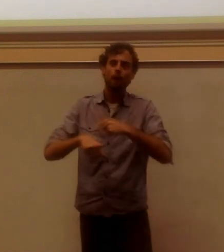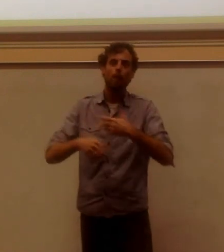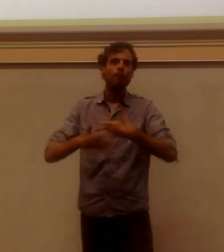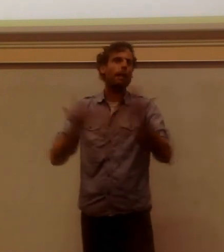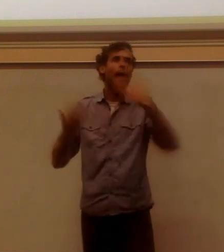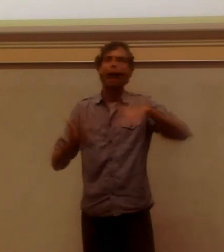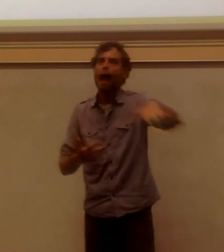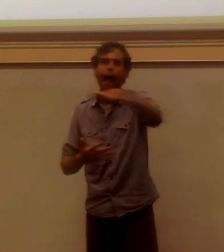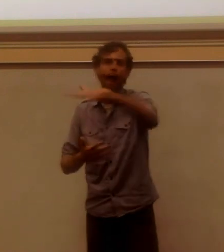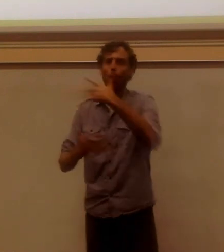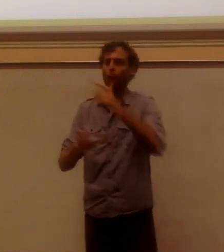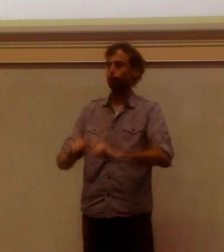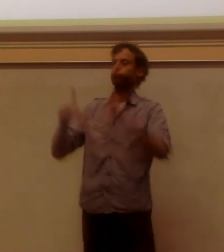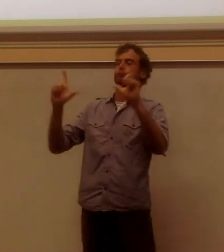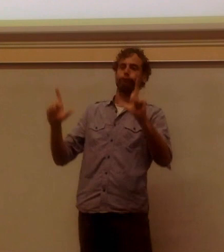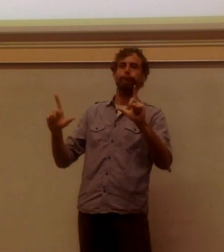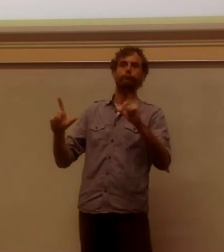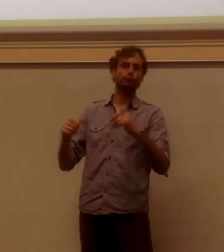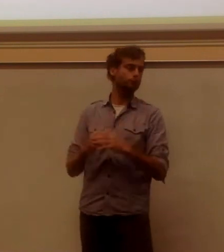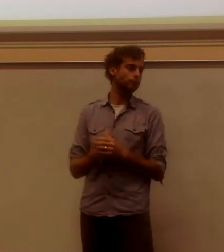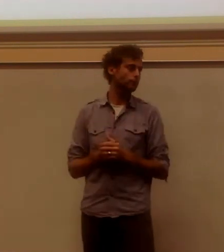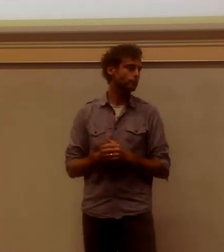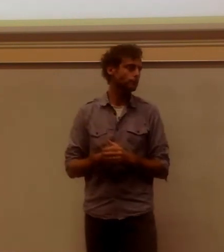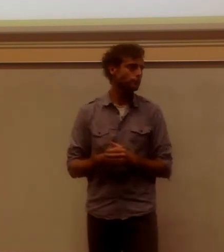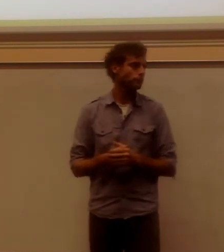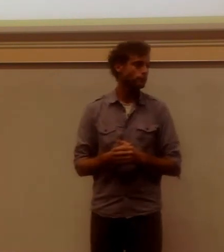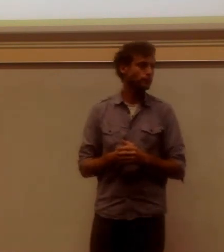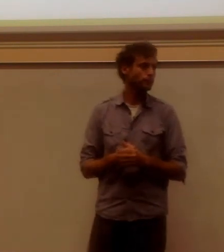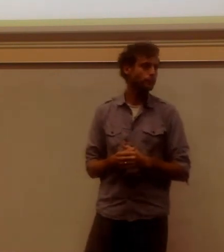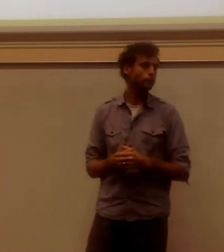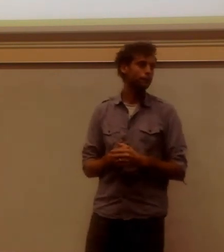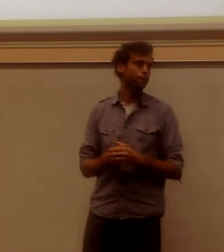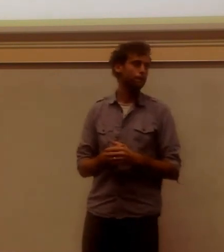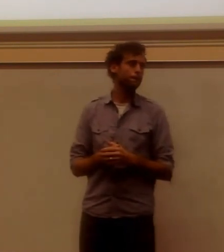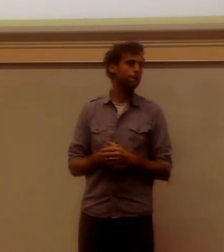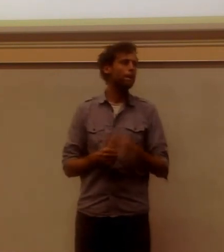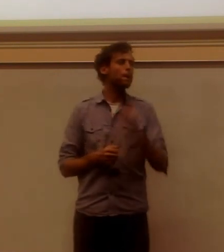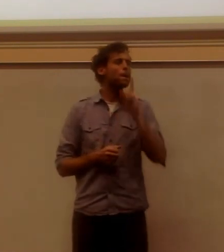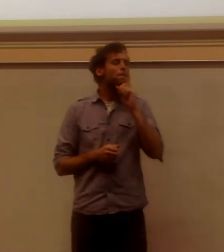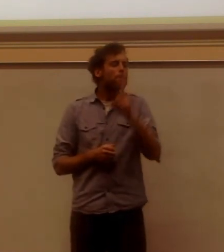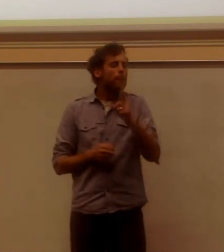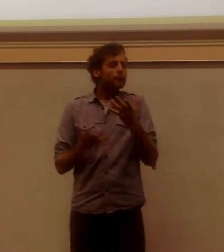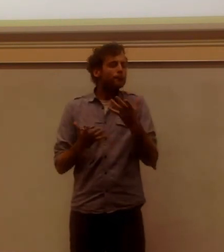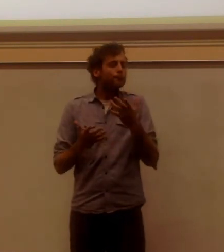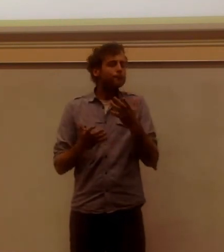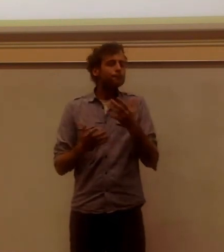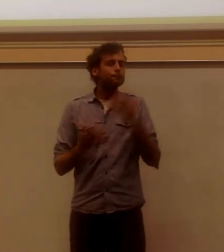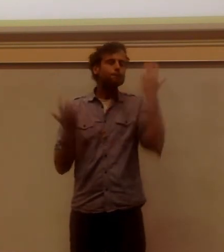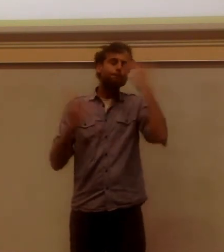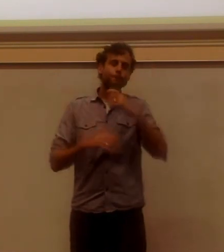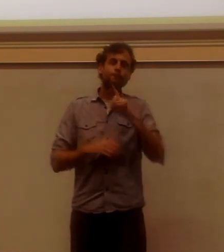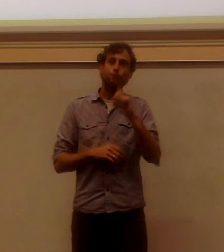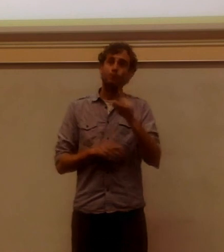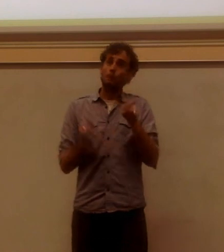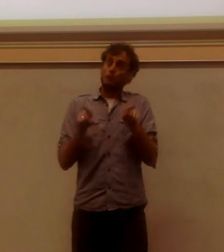thing for deaf and hard of hearing people because it can benefit them in their everyday lives, so they can have access to this kind of service. But they